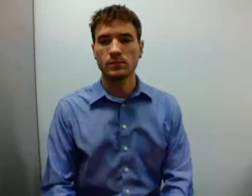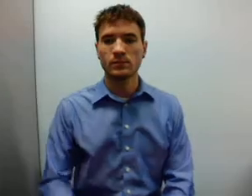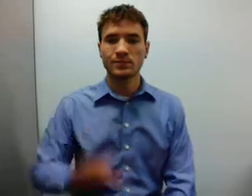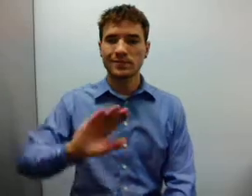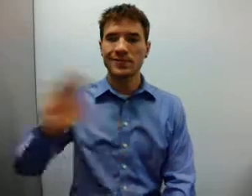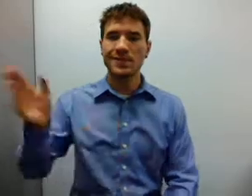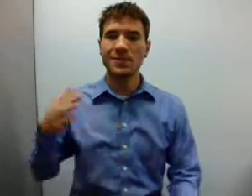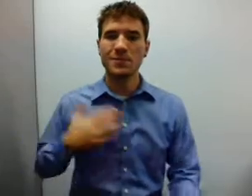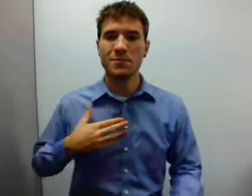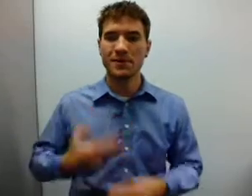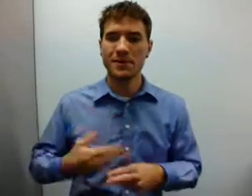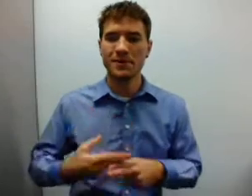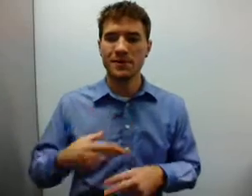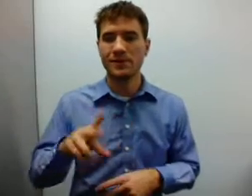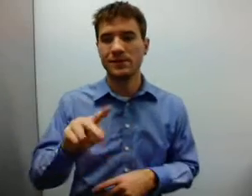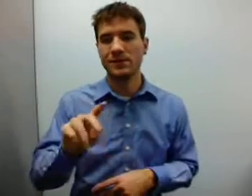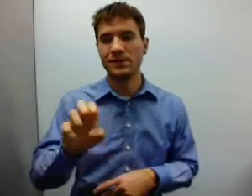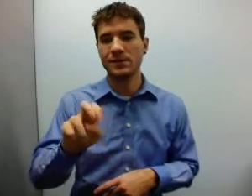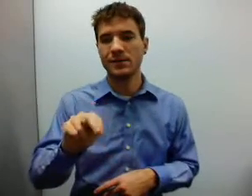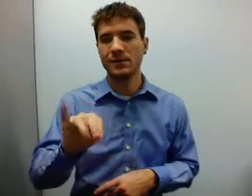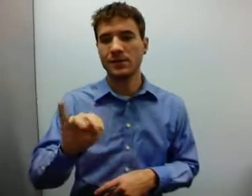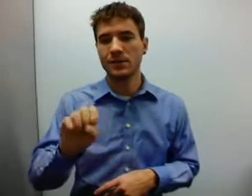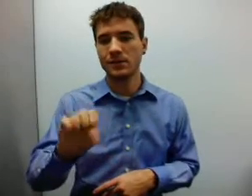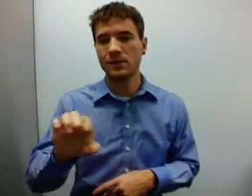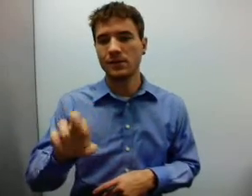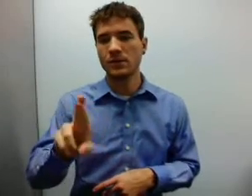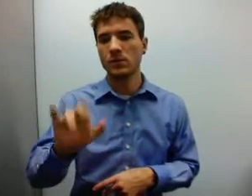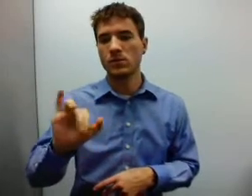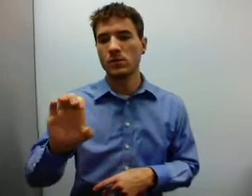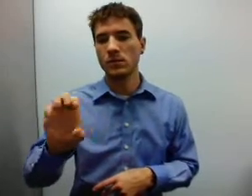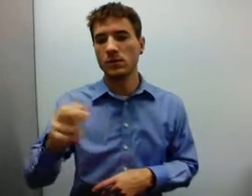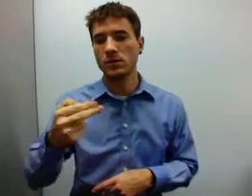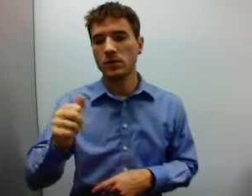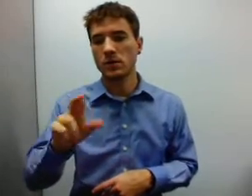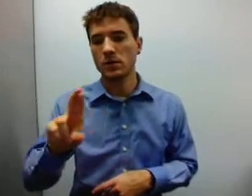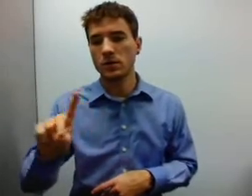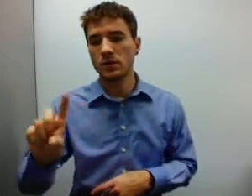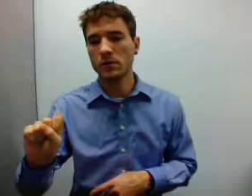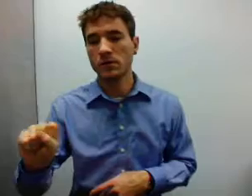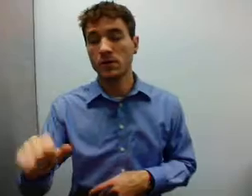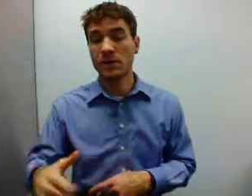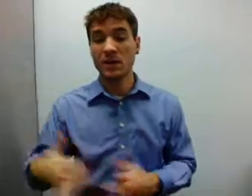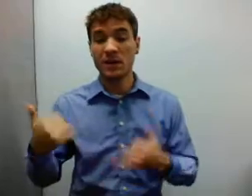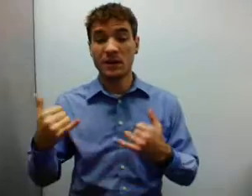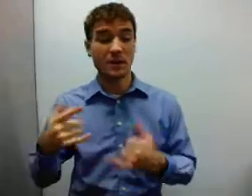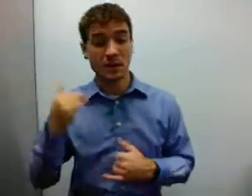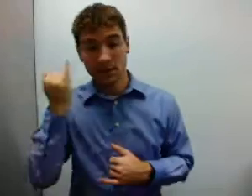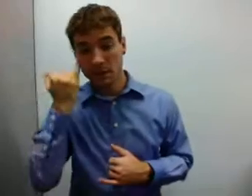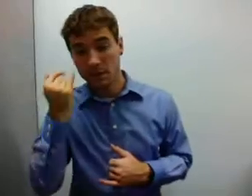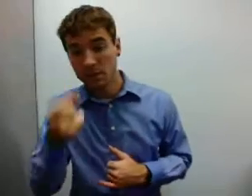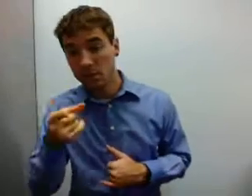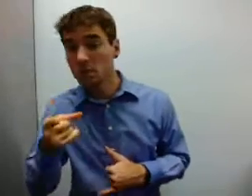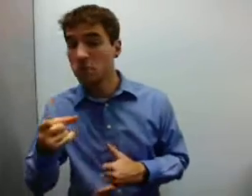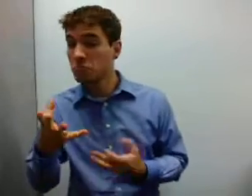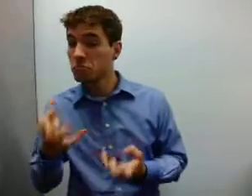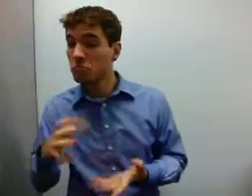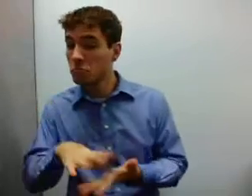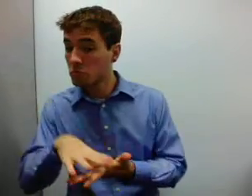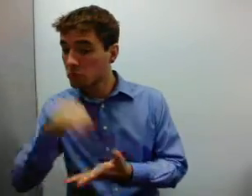Wilson, and this is howdanny.com. If you want to learn how to ace a job interview, stay tuned. We're about to talk about it with Maggie Mistel, who's